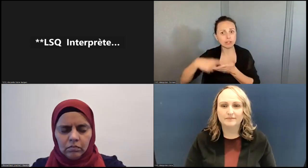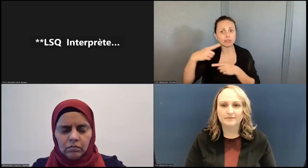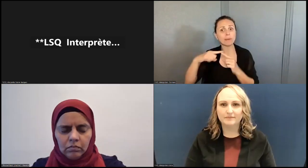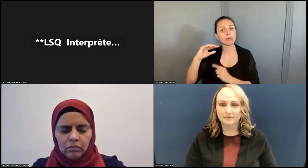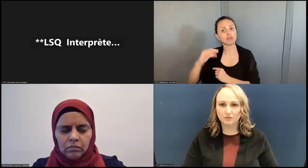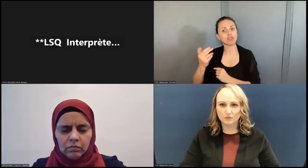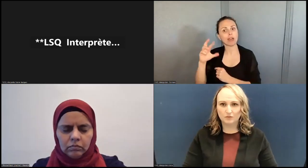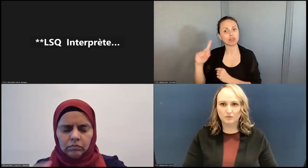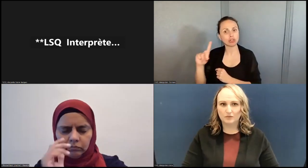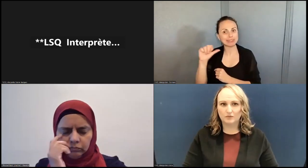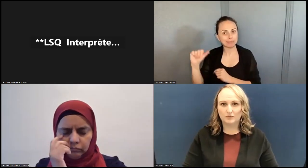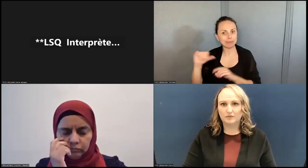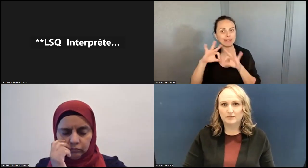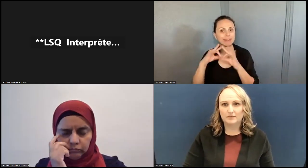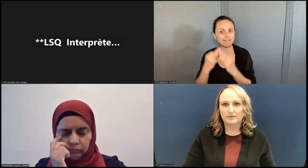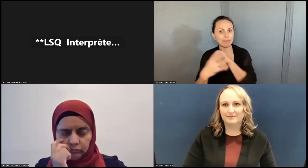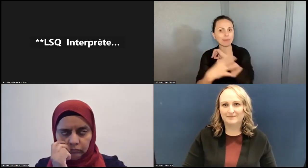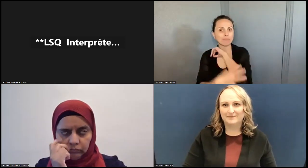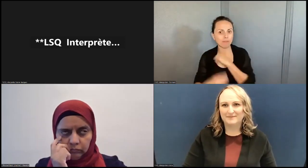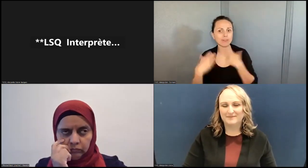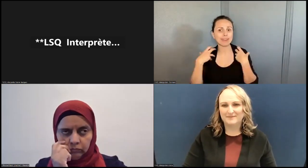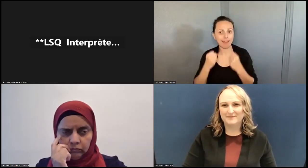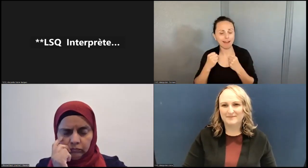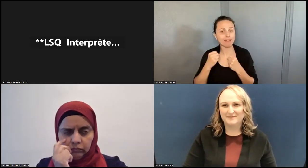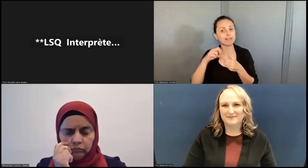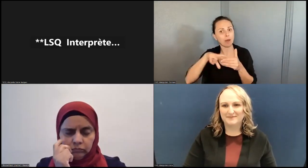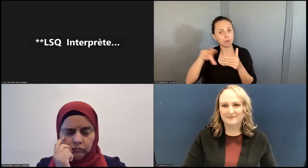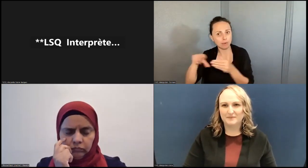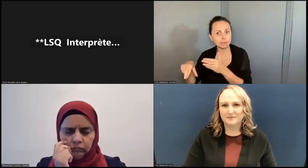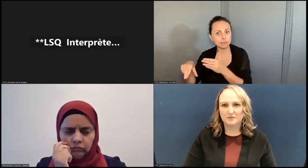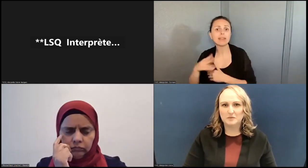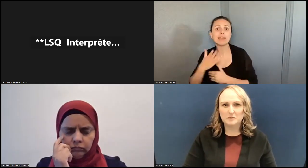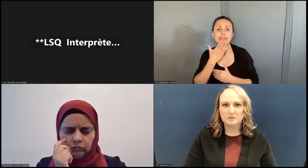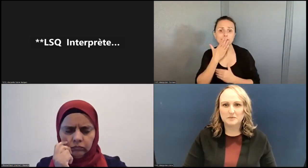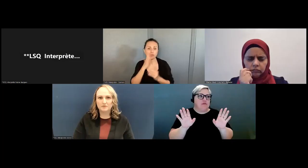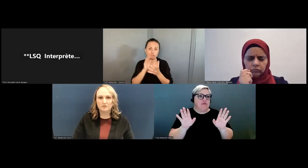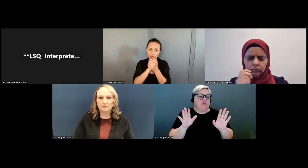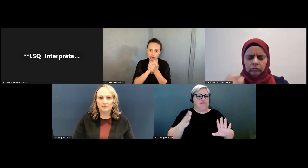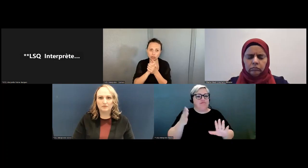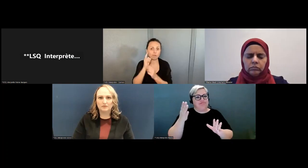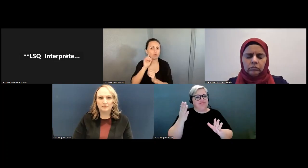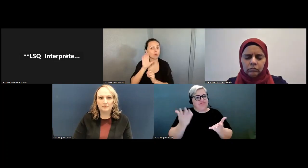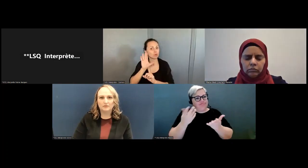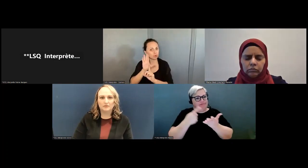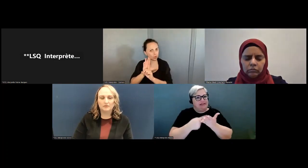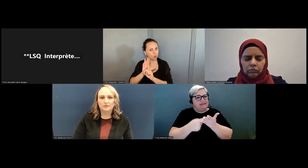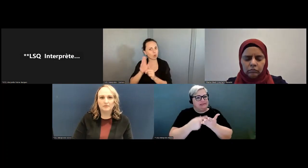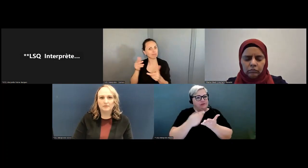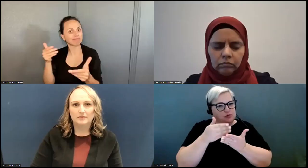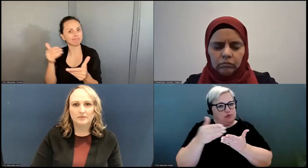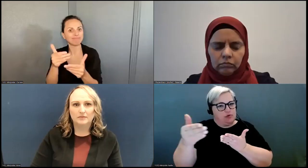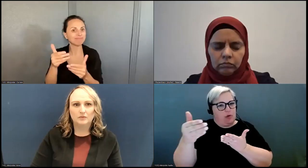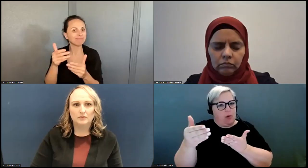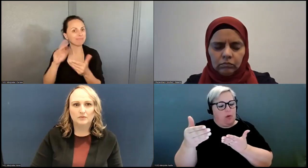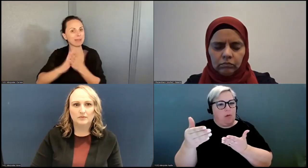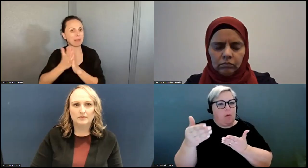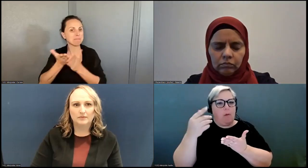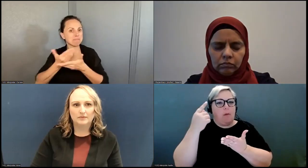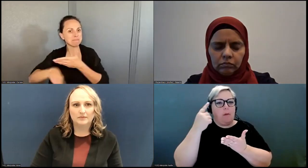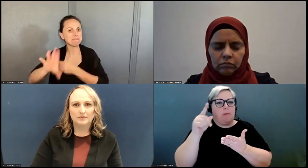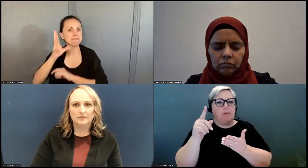childhood disability, family poverty, and health outcomes. And congratulations on your upcoming venture into